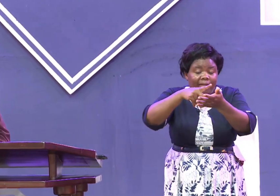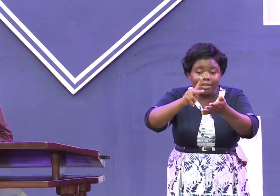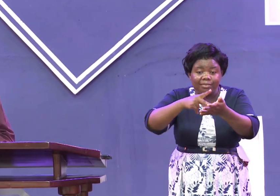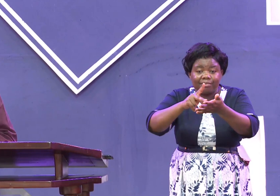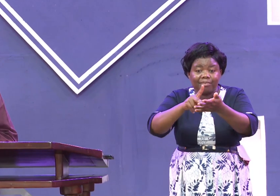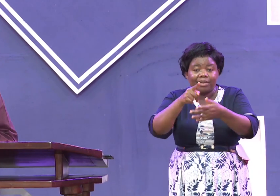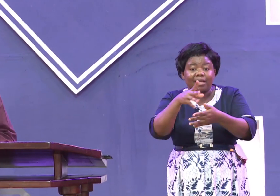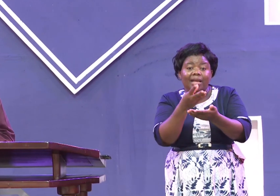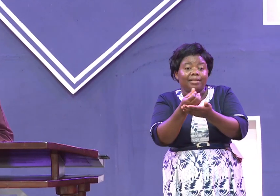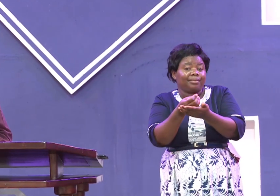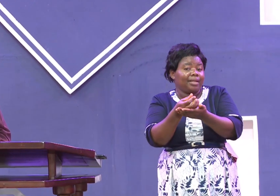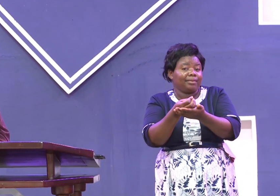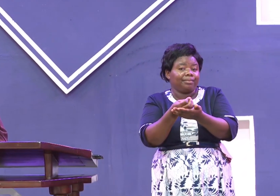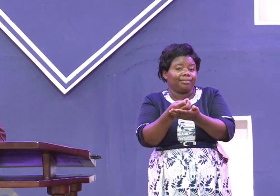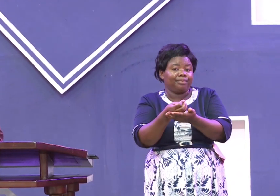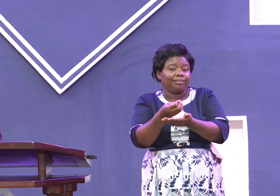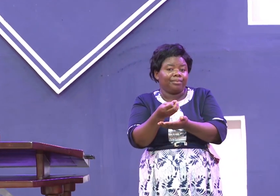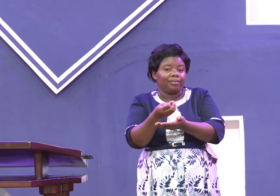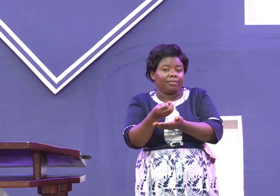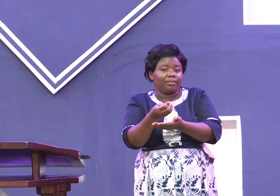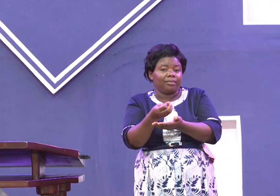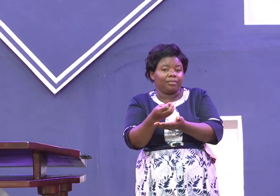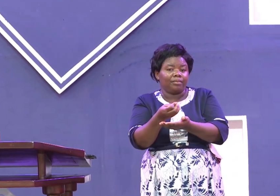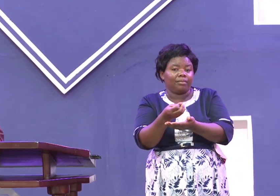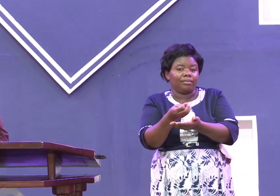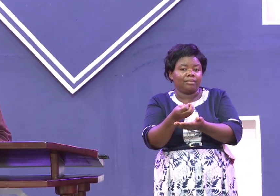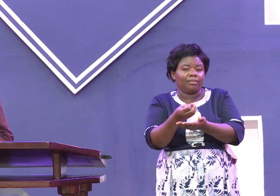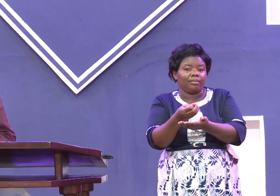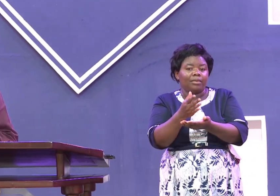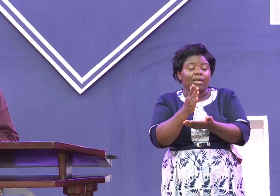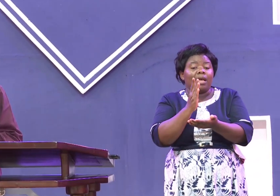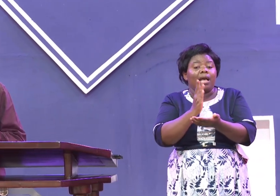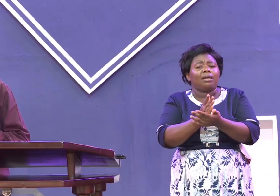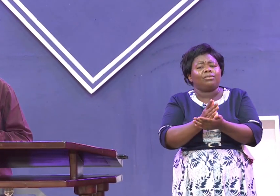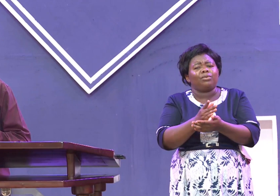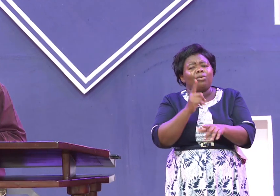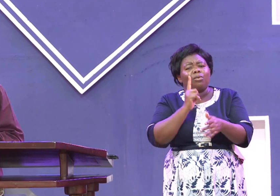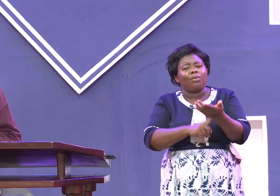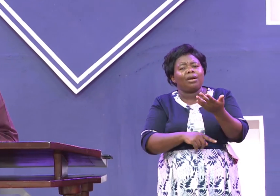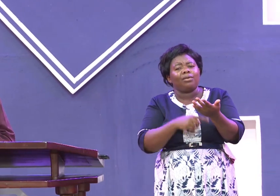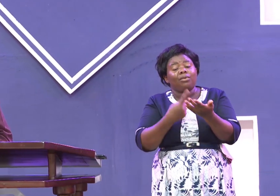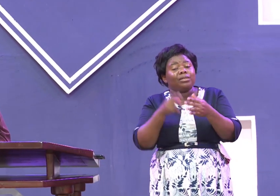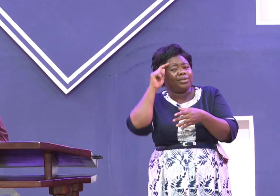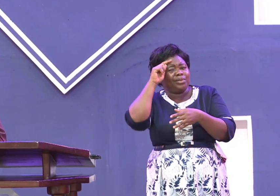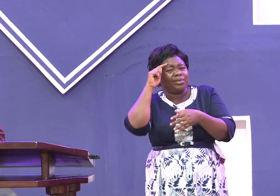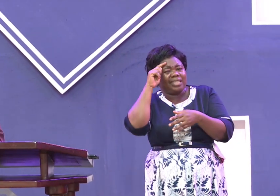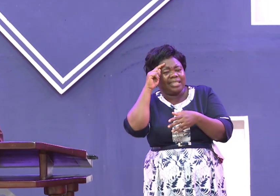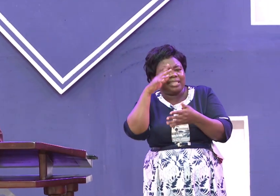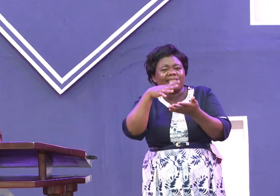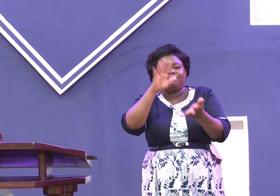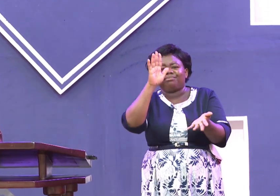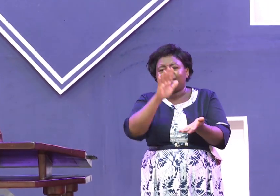ogwo. That is why you see people paying that price. Gwo wuliranga muwendo munene, which you feel like a big